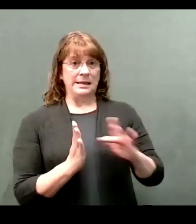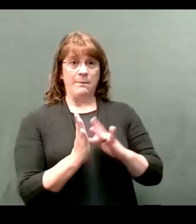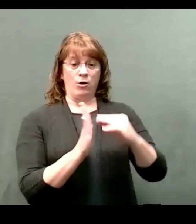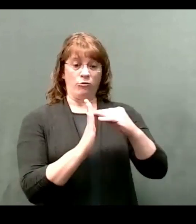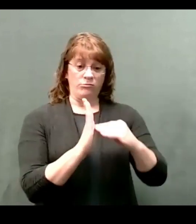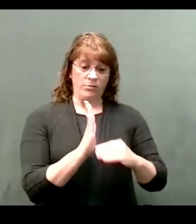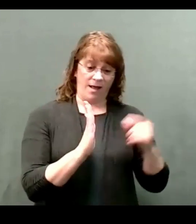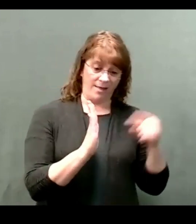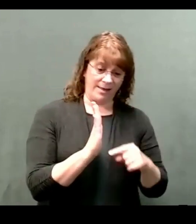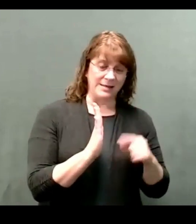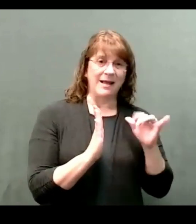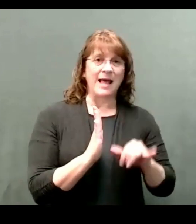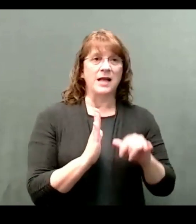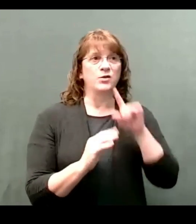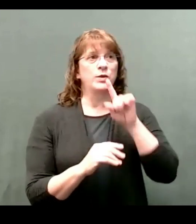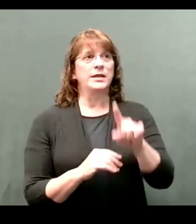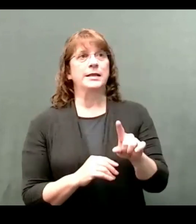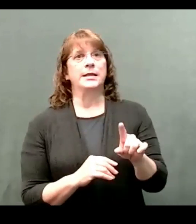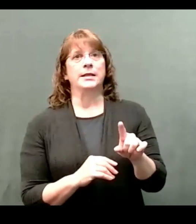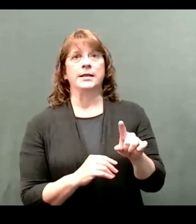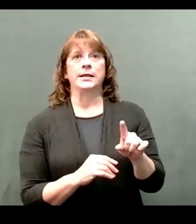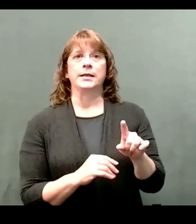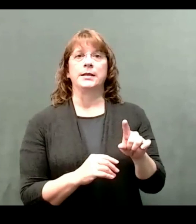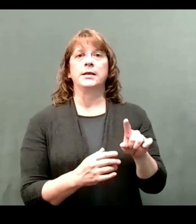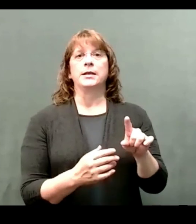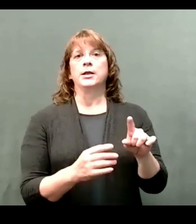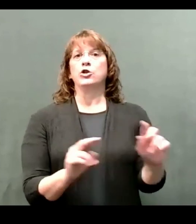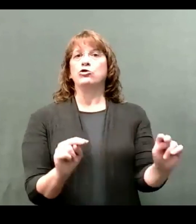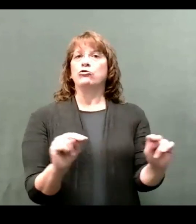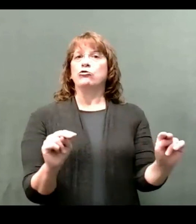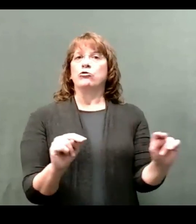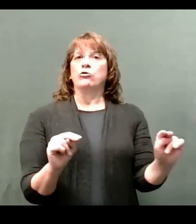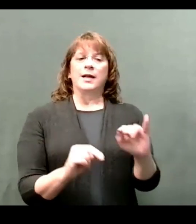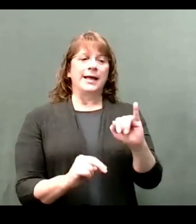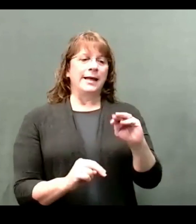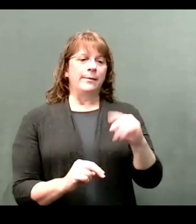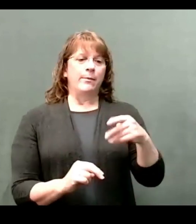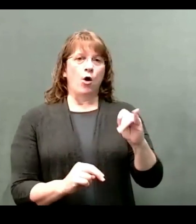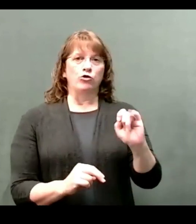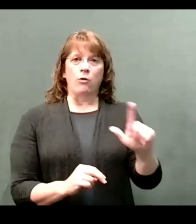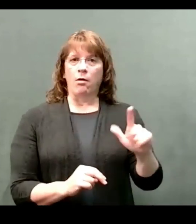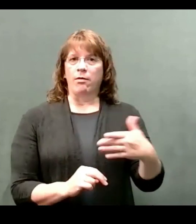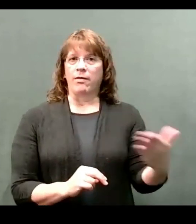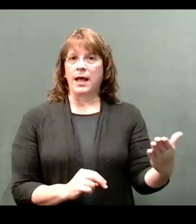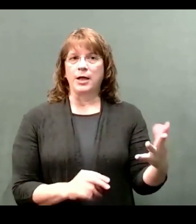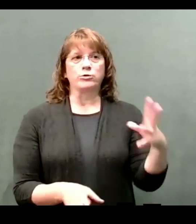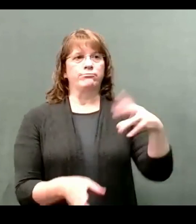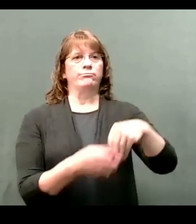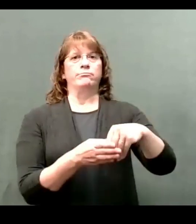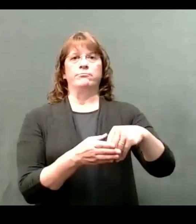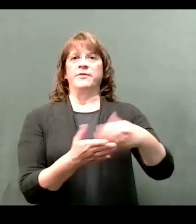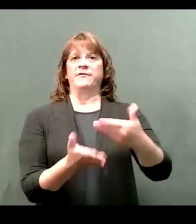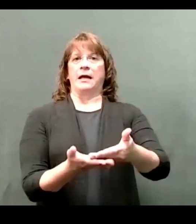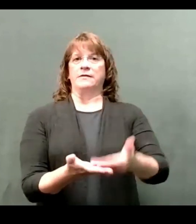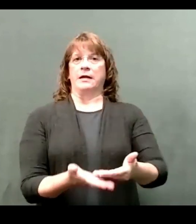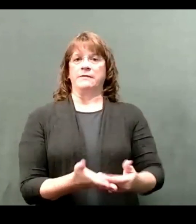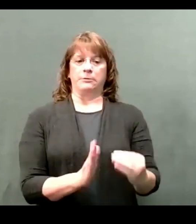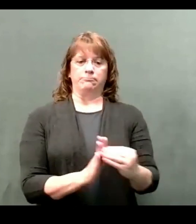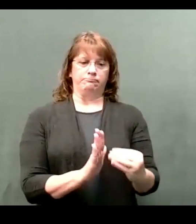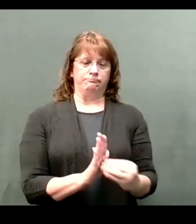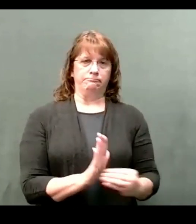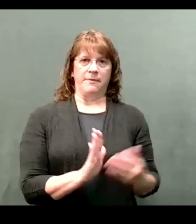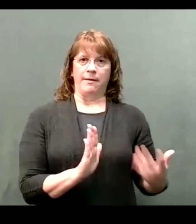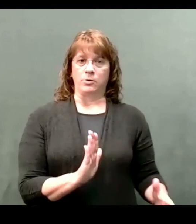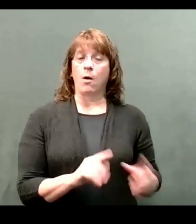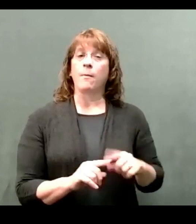record oftentimes as this very impartial thing that just kind of captures facts as they are. And I think